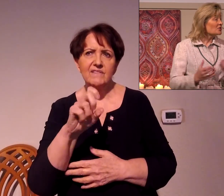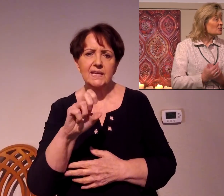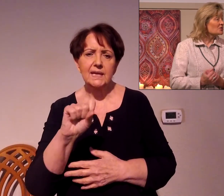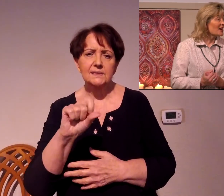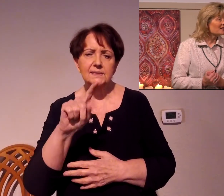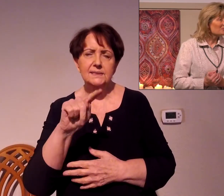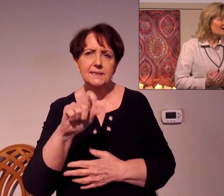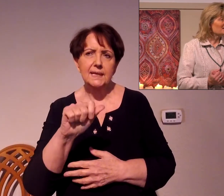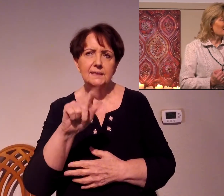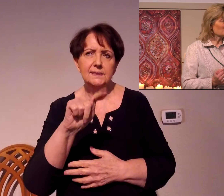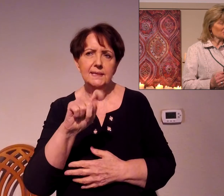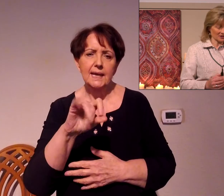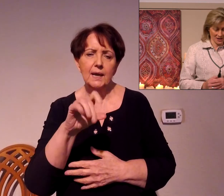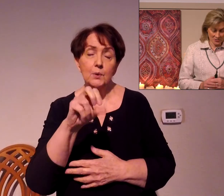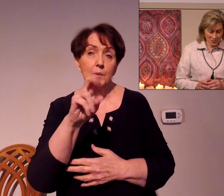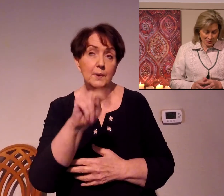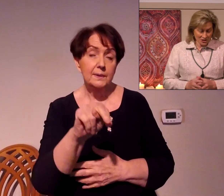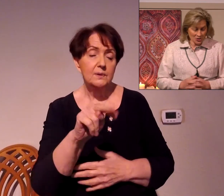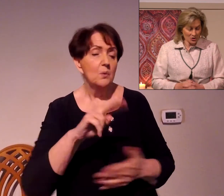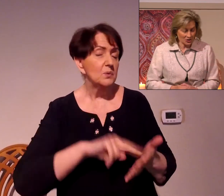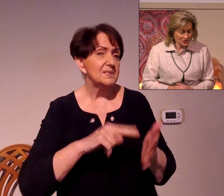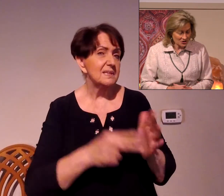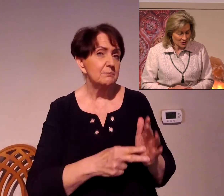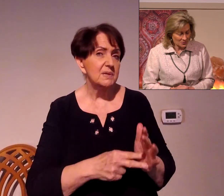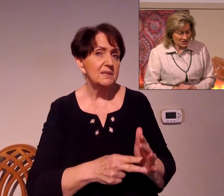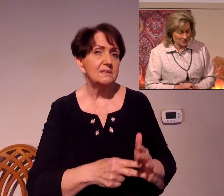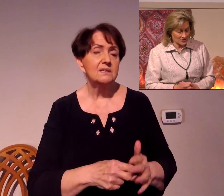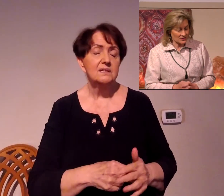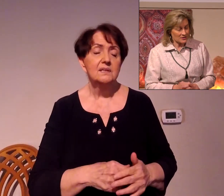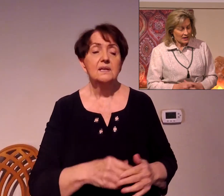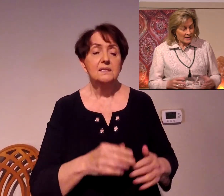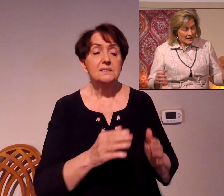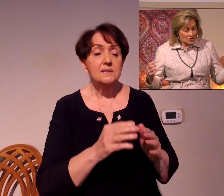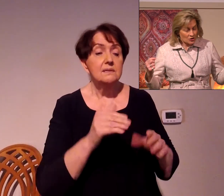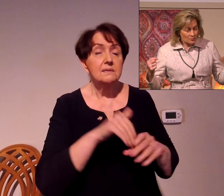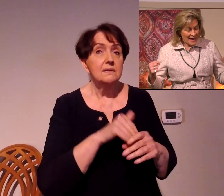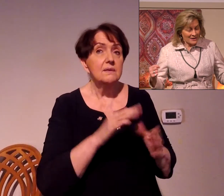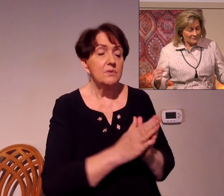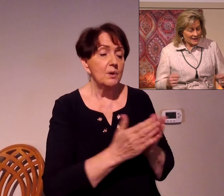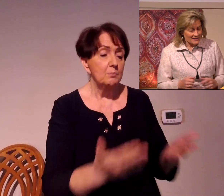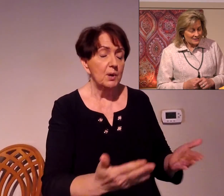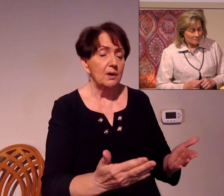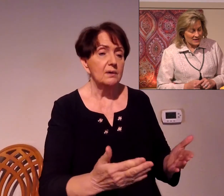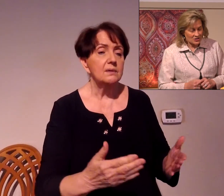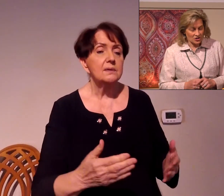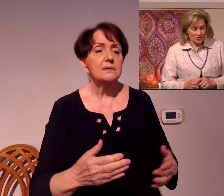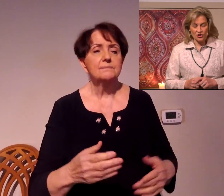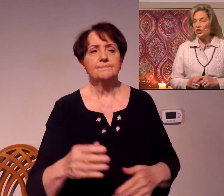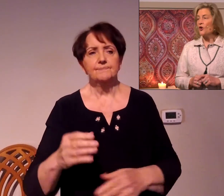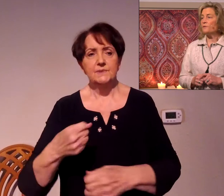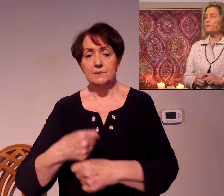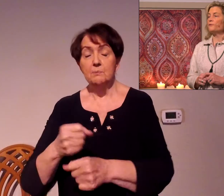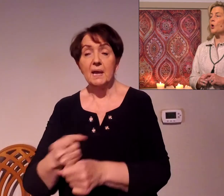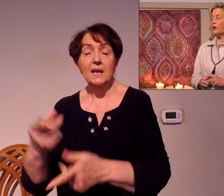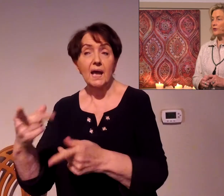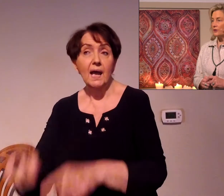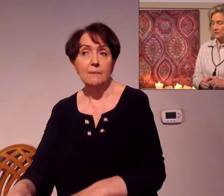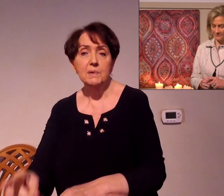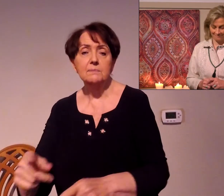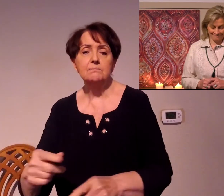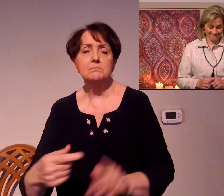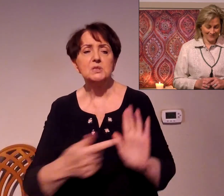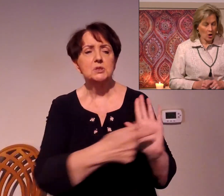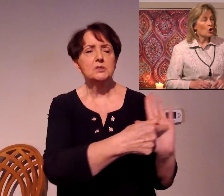our glossary, Science Mind textbook? I thought it was pretty cool. Ernest Holmes tells us to manifest means to show